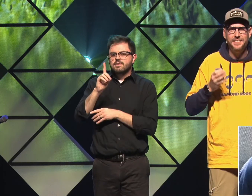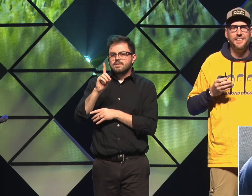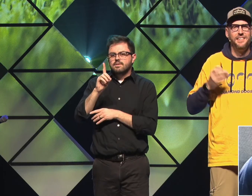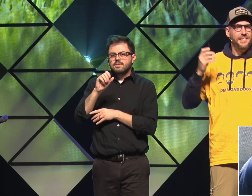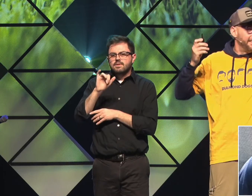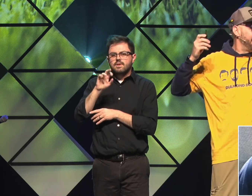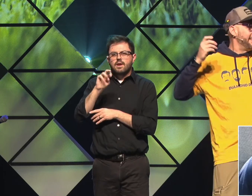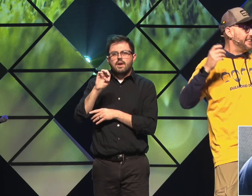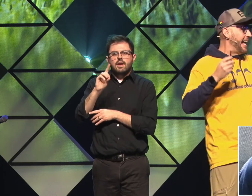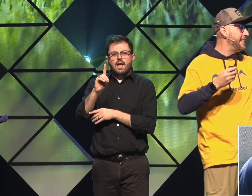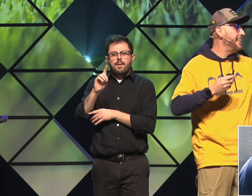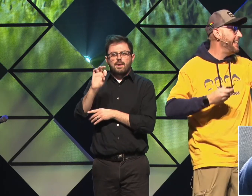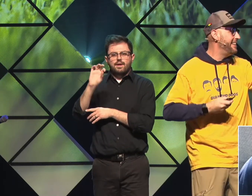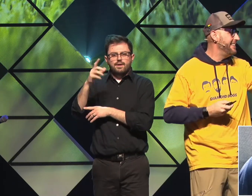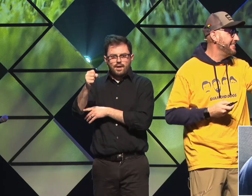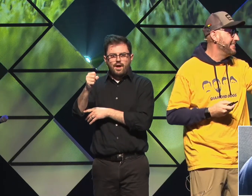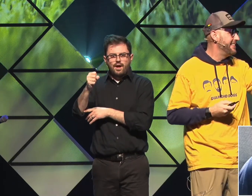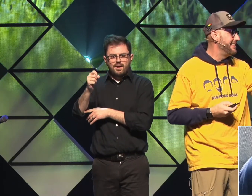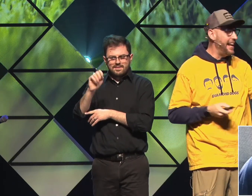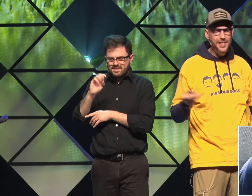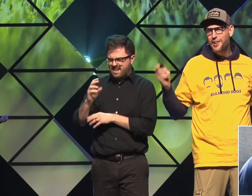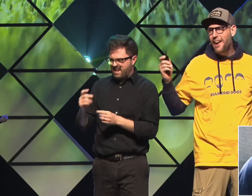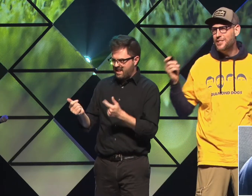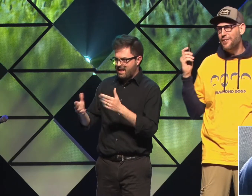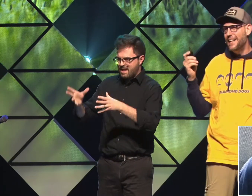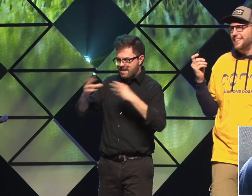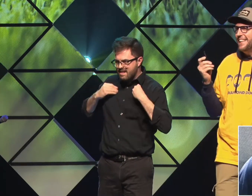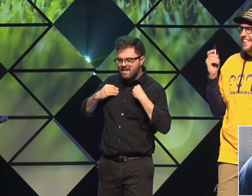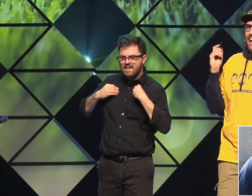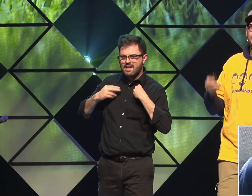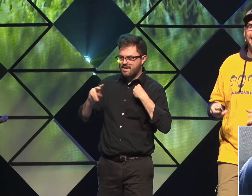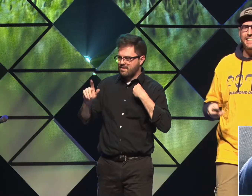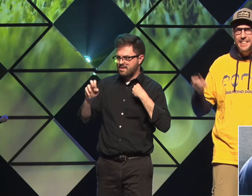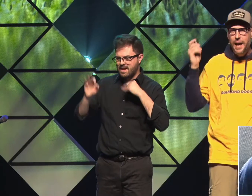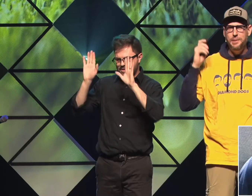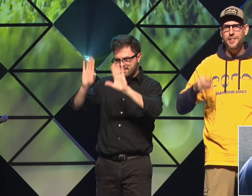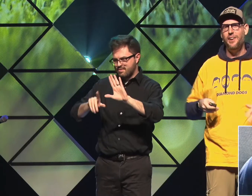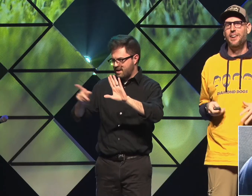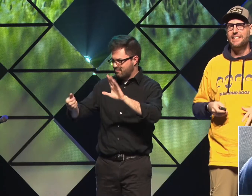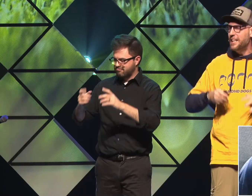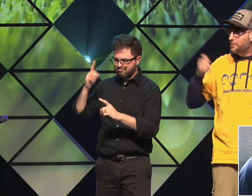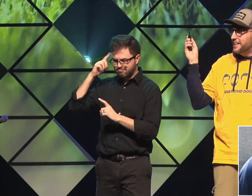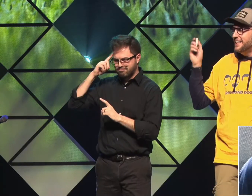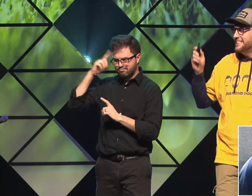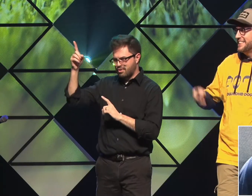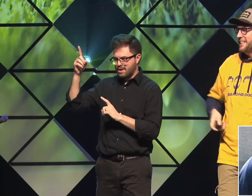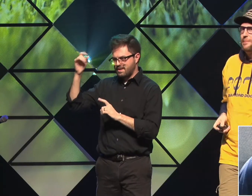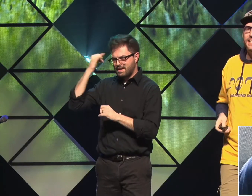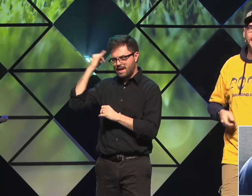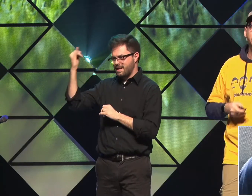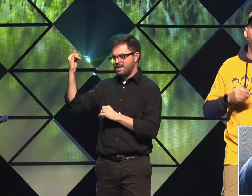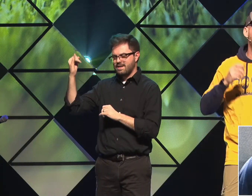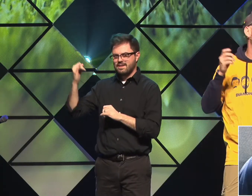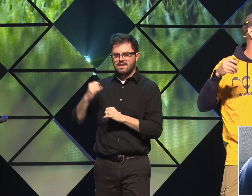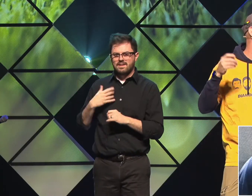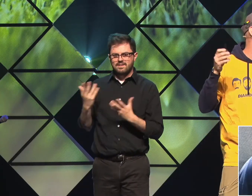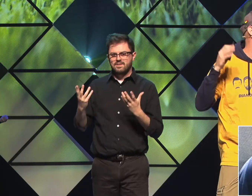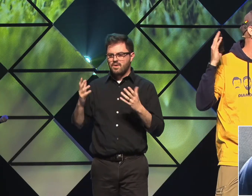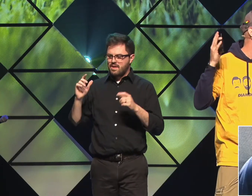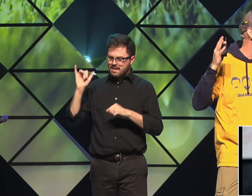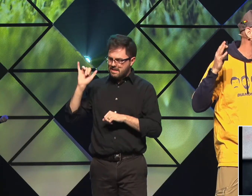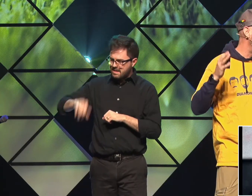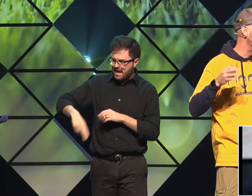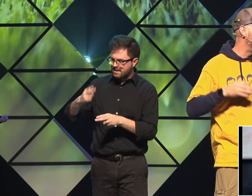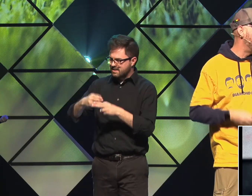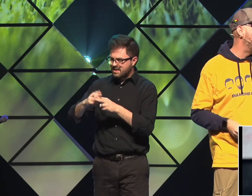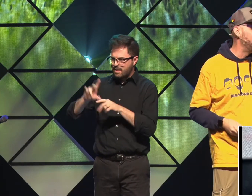Dogs?" That's it. Nate the Great strikes again. That's it. The Diamond Dogs. That's what it is, exclaims Ted, and they all just kind of begin to